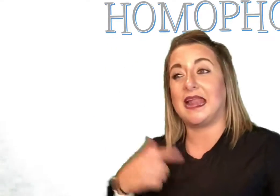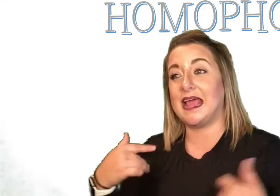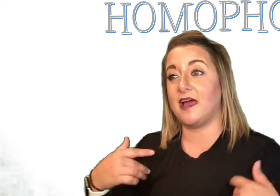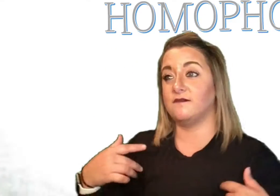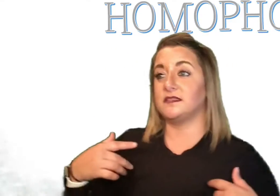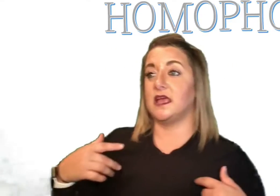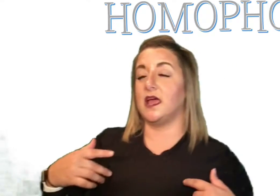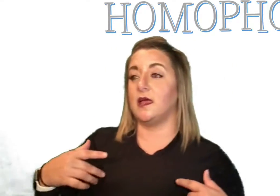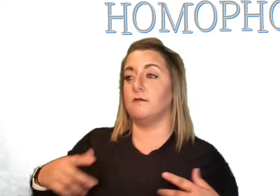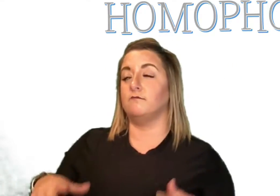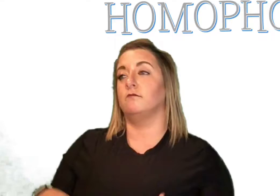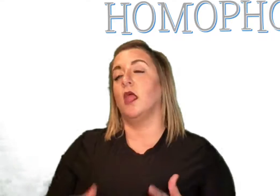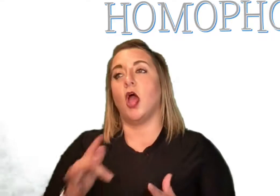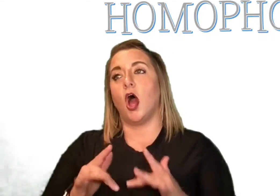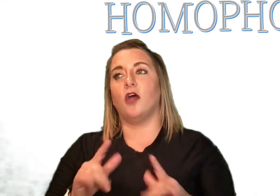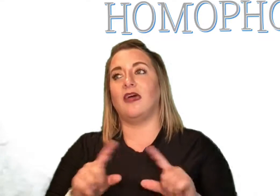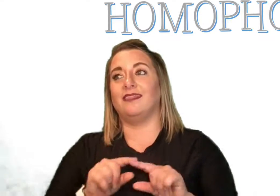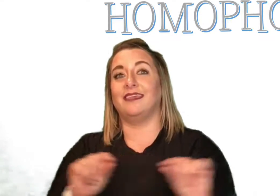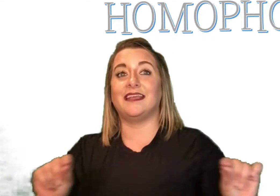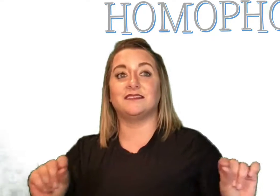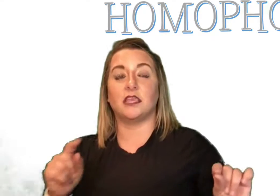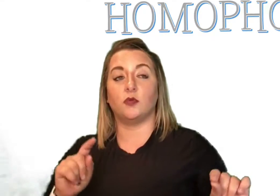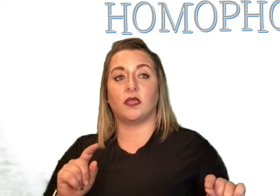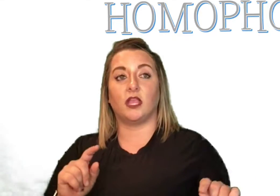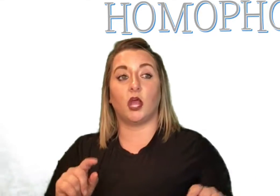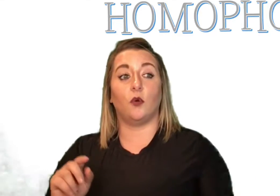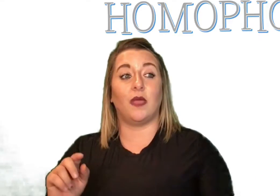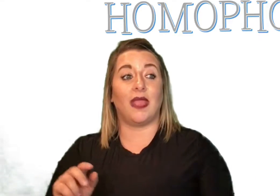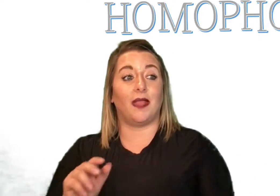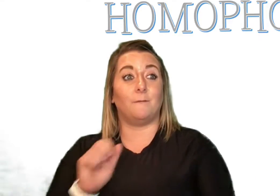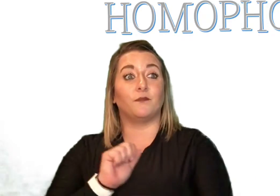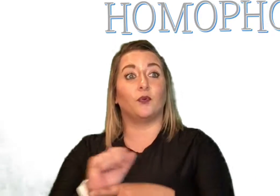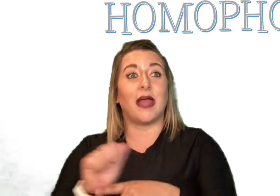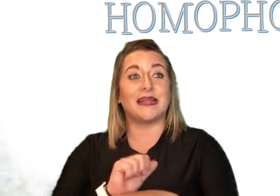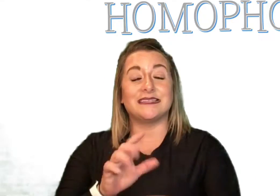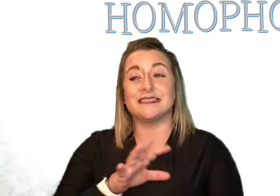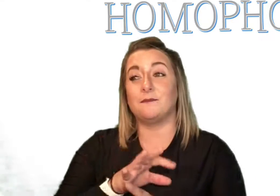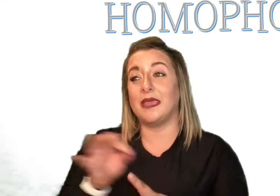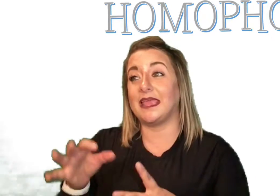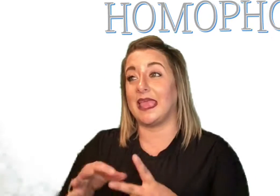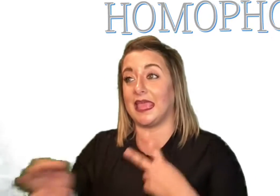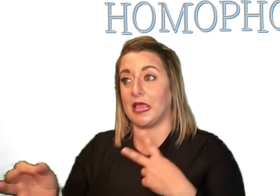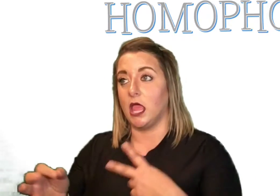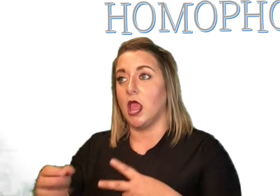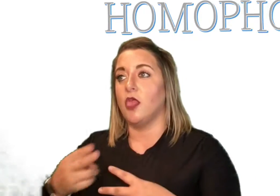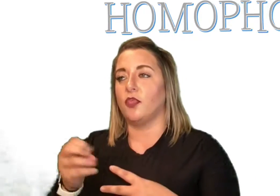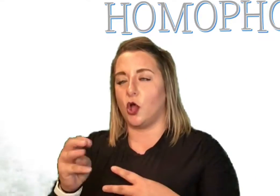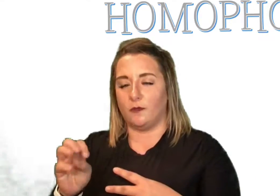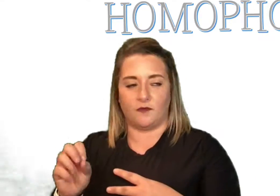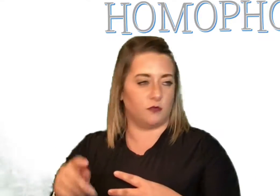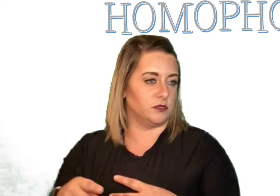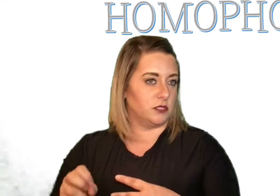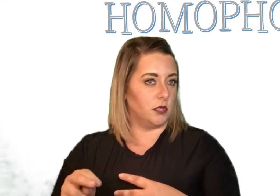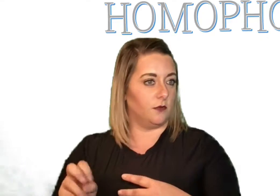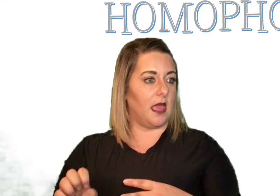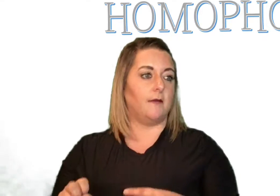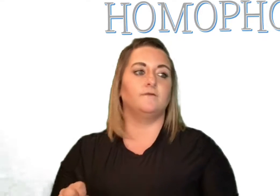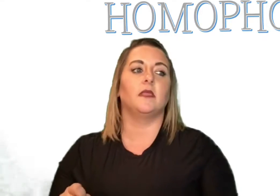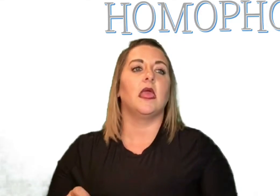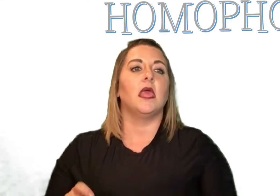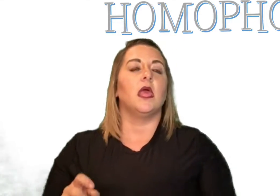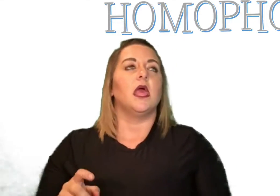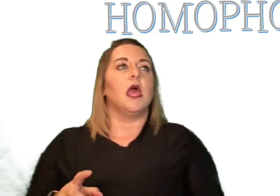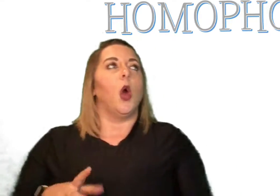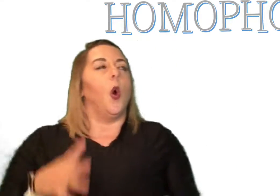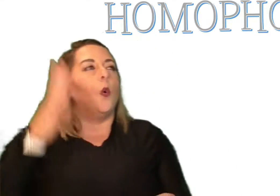time, and I have some online links that you can go and practice picking the homophones,